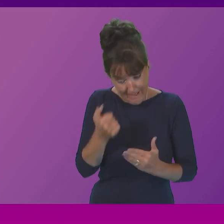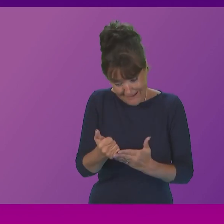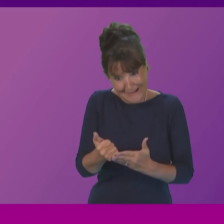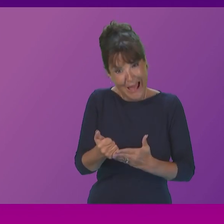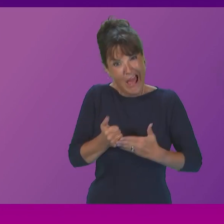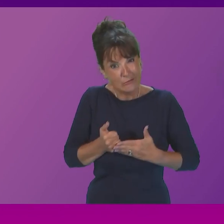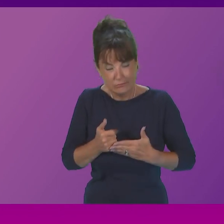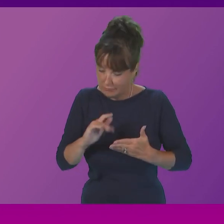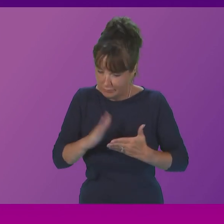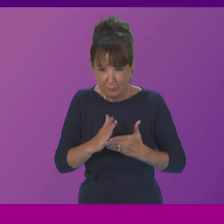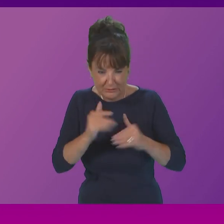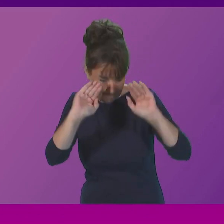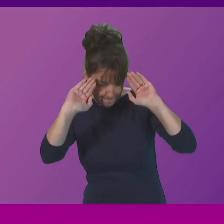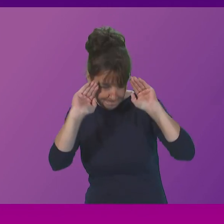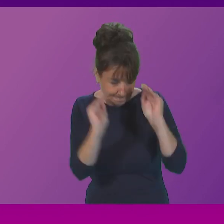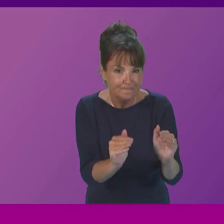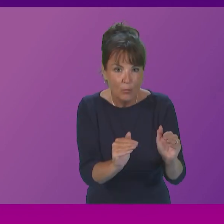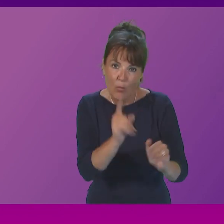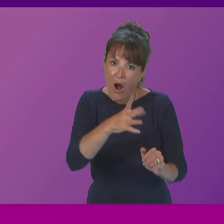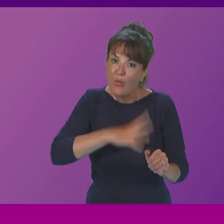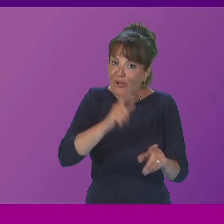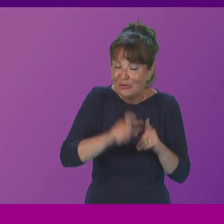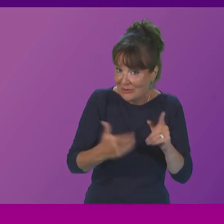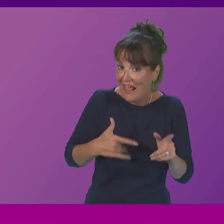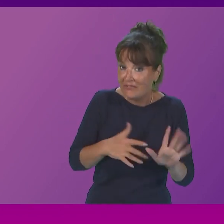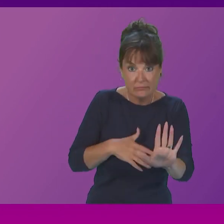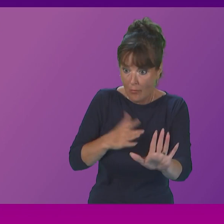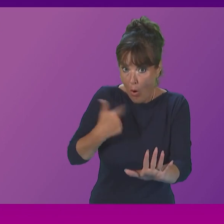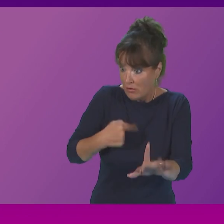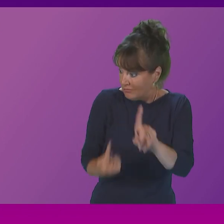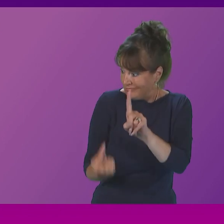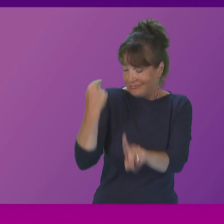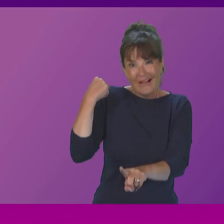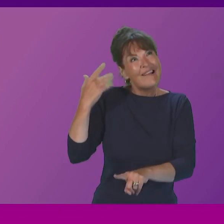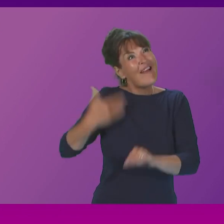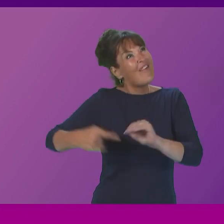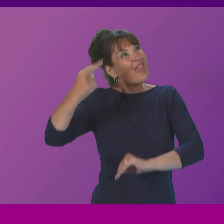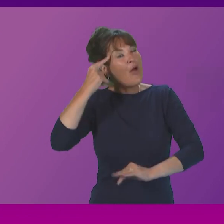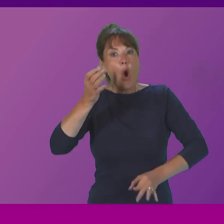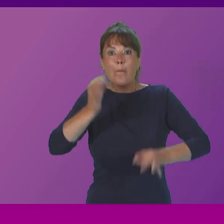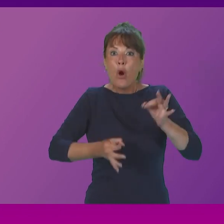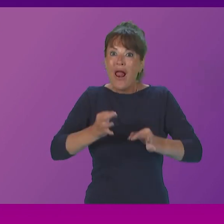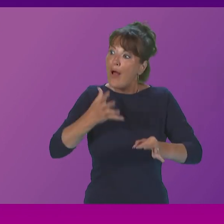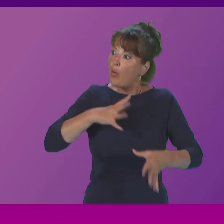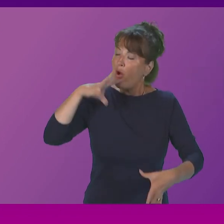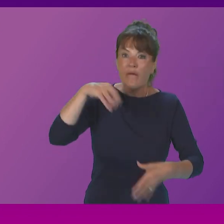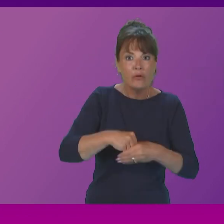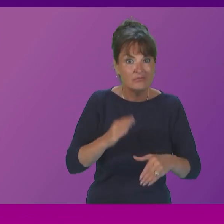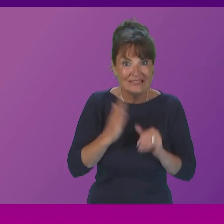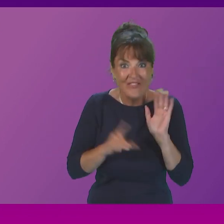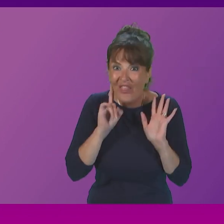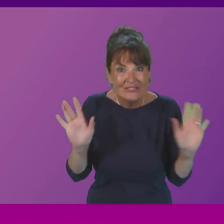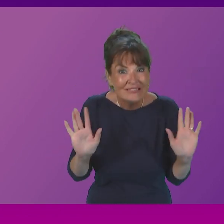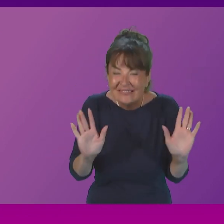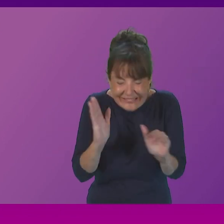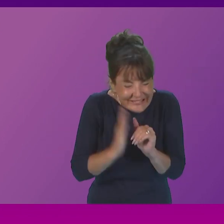pretty much everything I've tried to do. I never thought, as I said, of politics as being something that I wanted to do, wanted